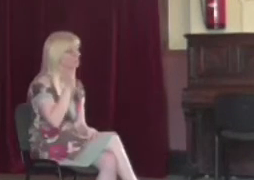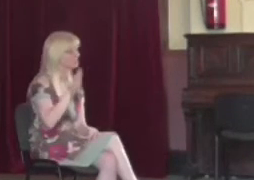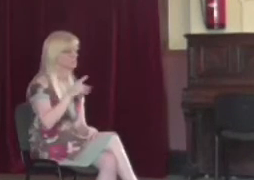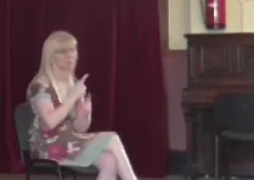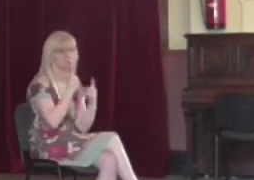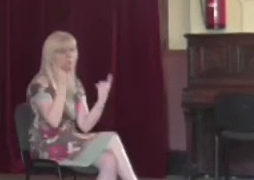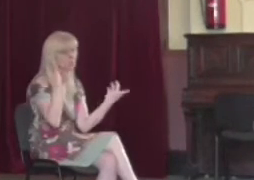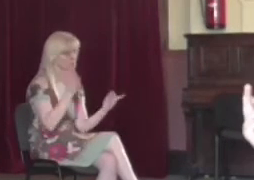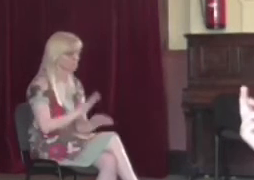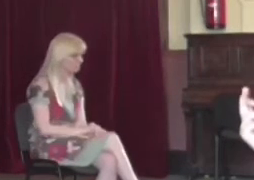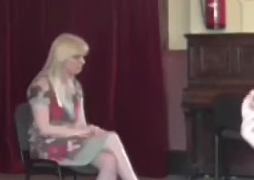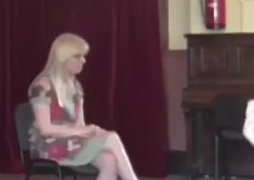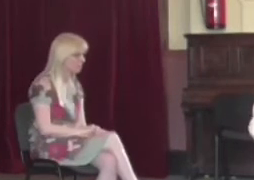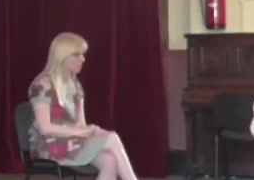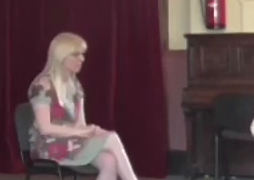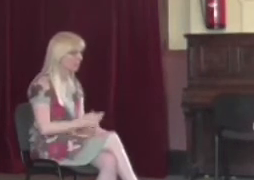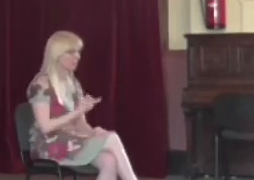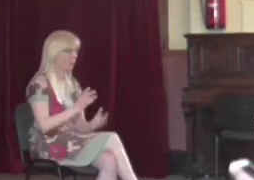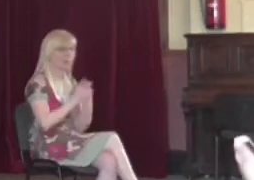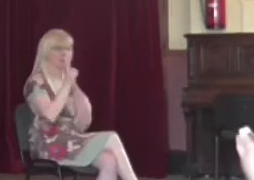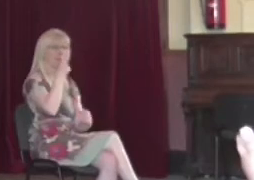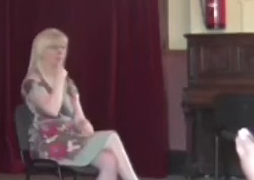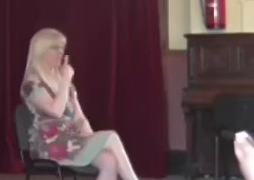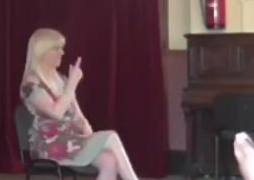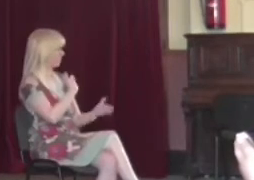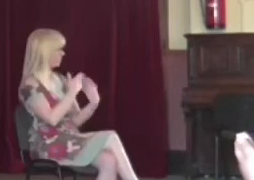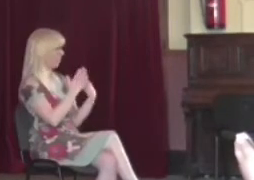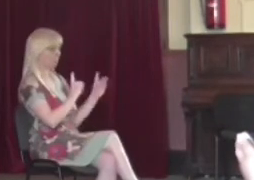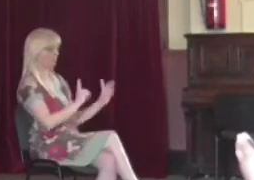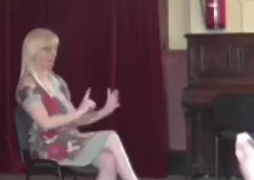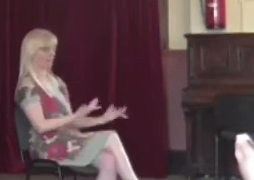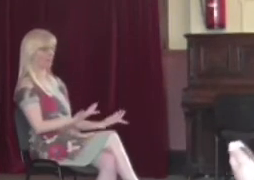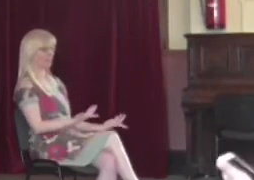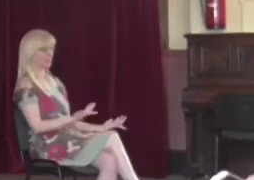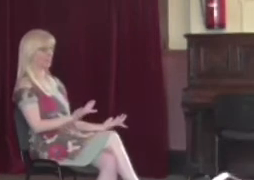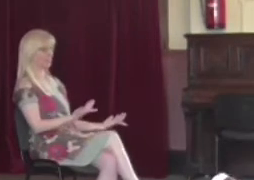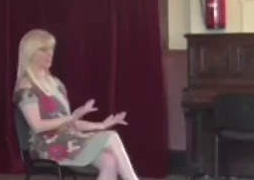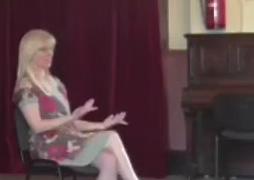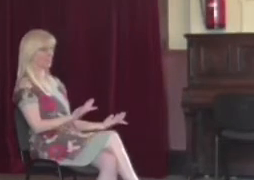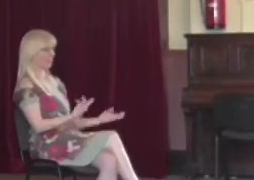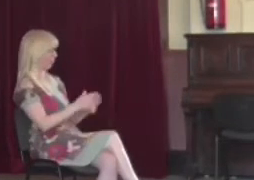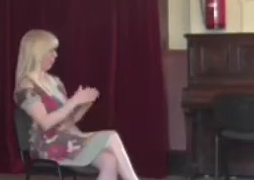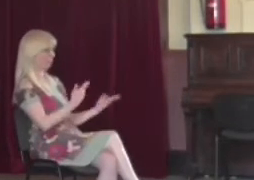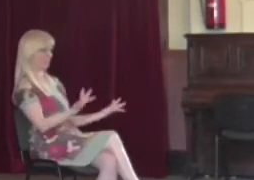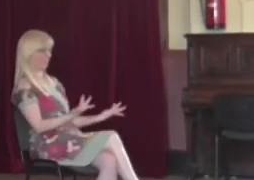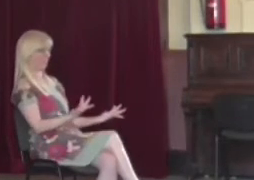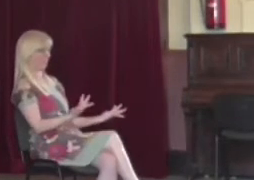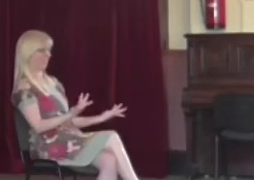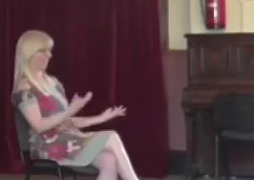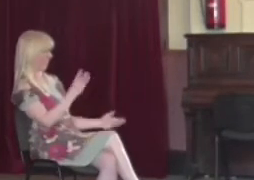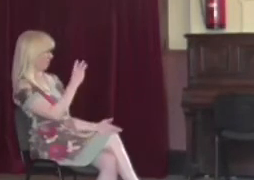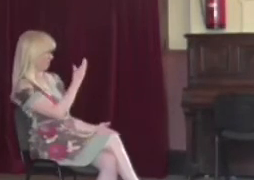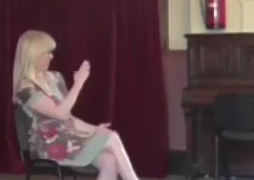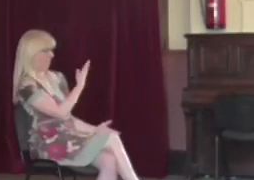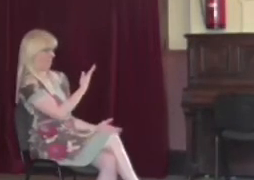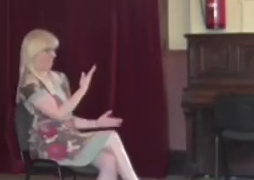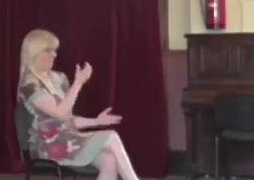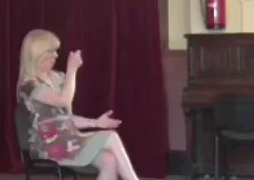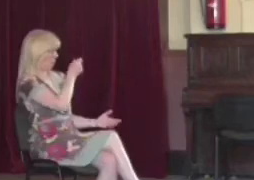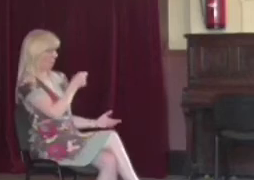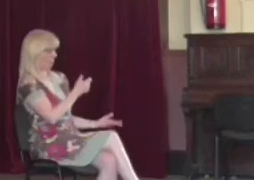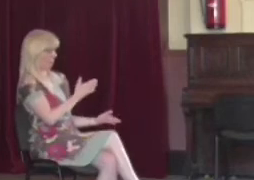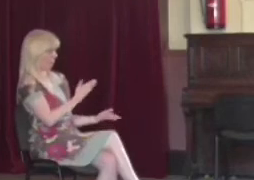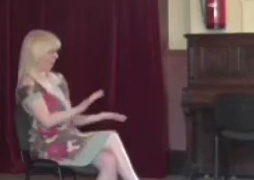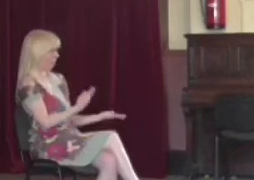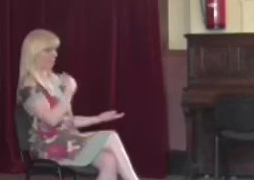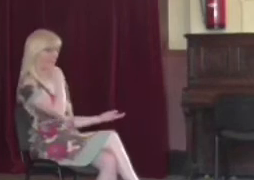God are life in themselves. I don't know what's going to happen with those four people. I don't know what's going to happen with those seven. But what I do know is that the Bible